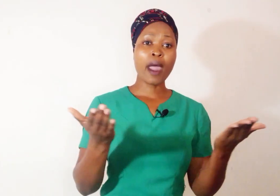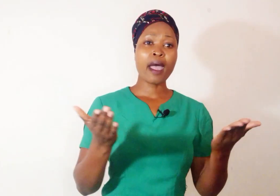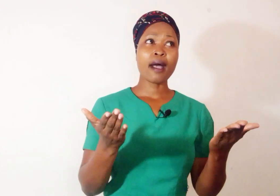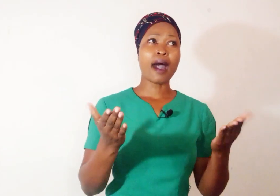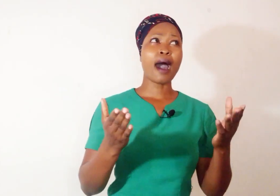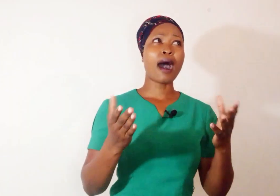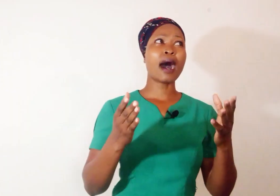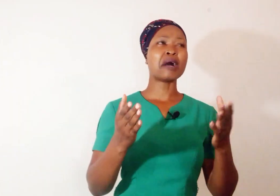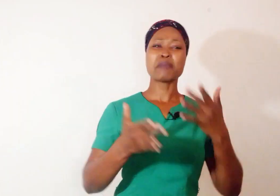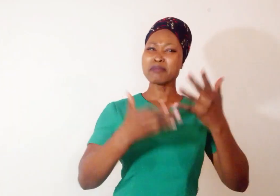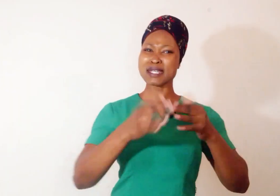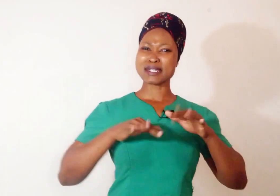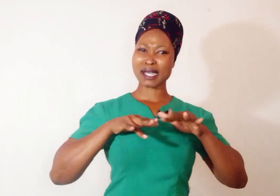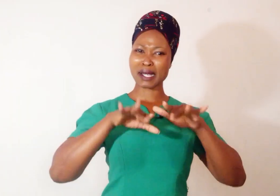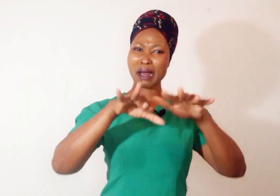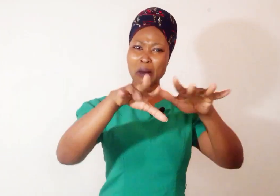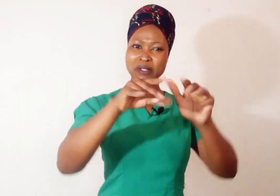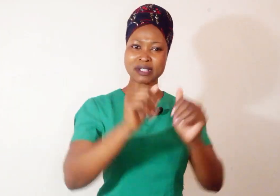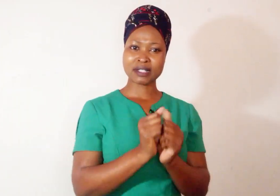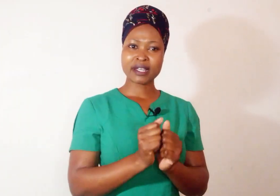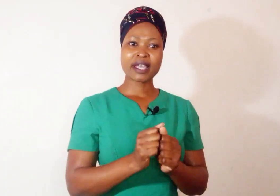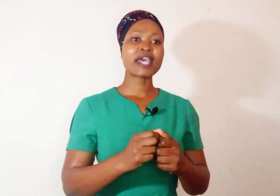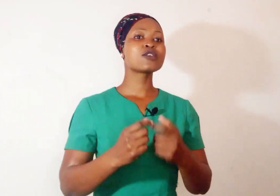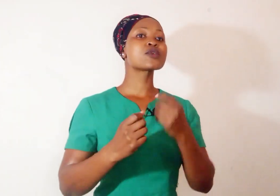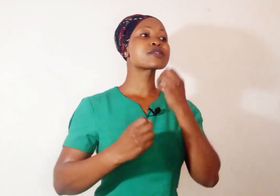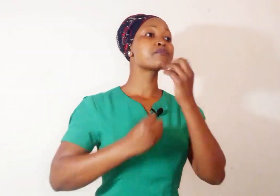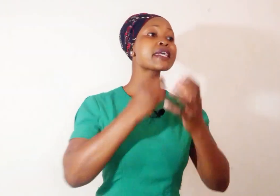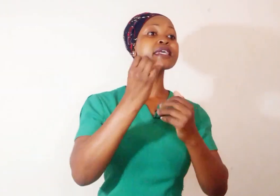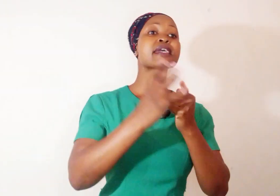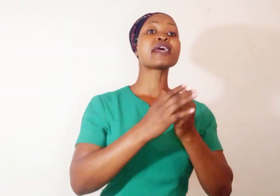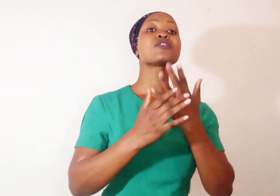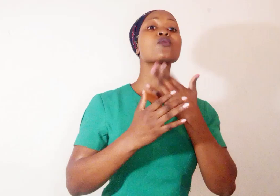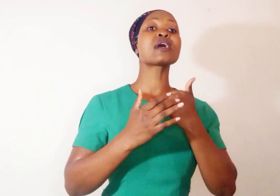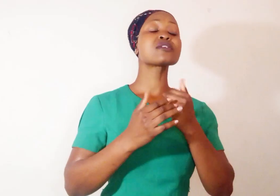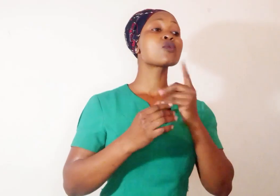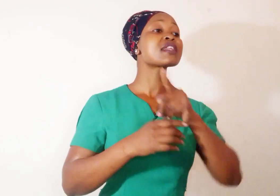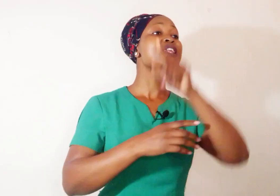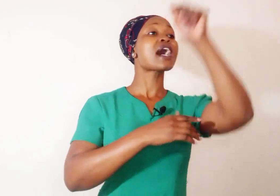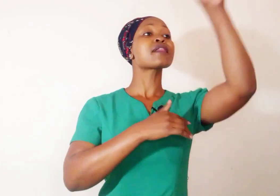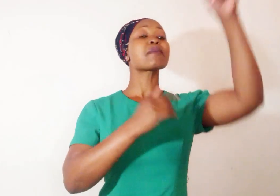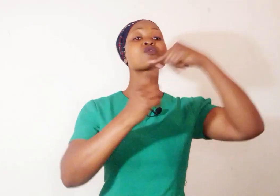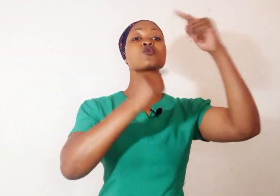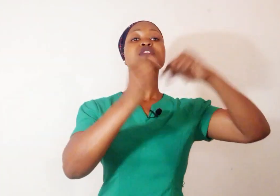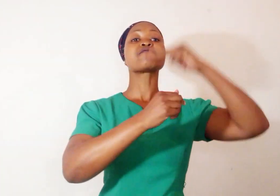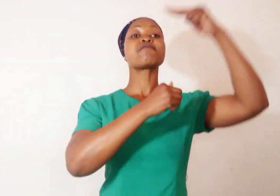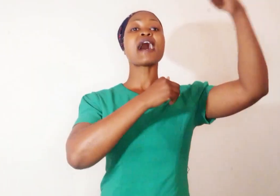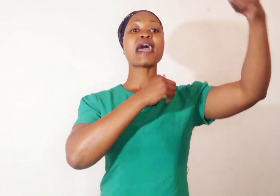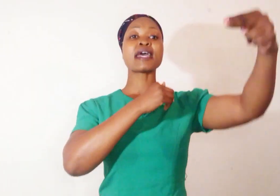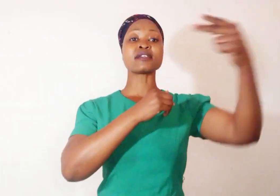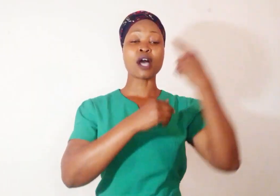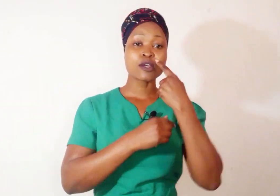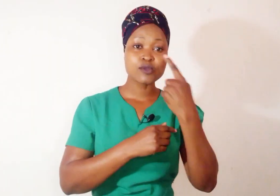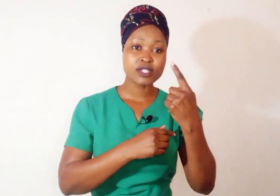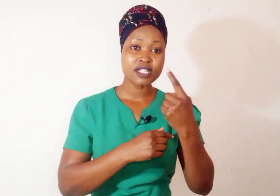where maybe is a crowd and you're speaking and you want the other person who is far end to see